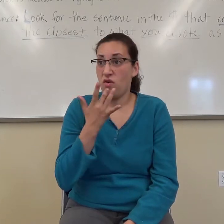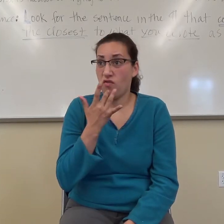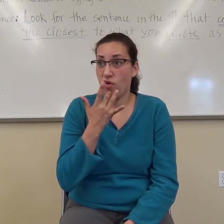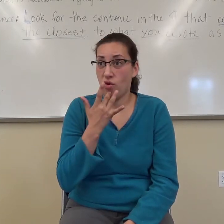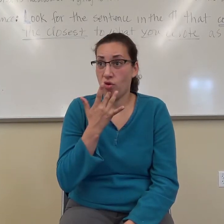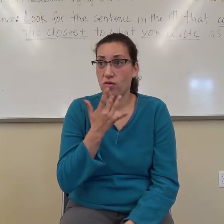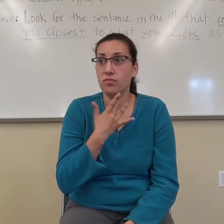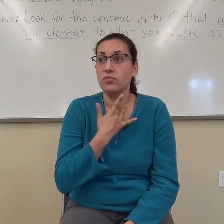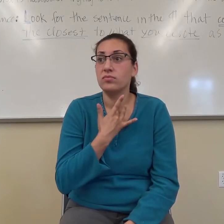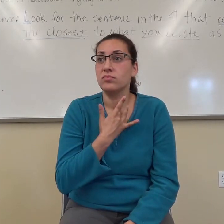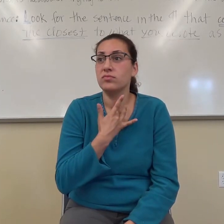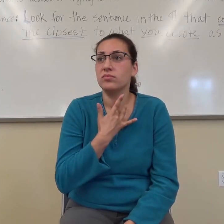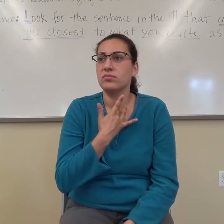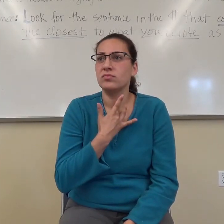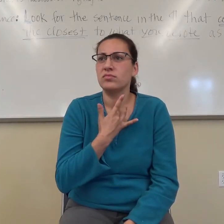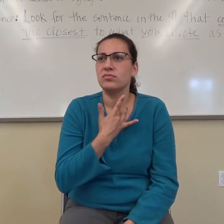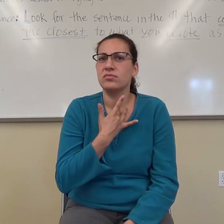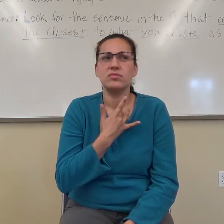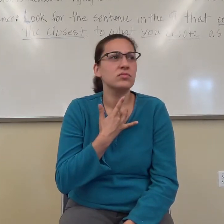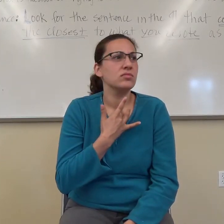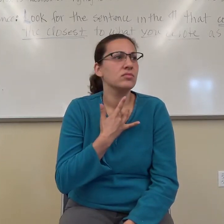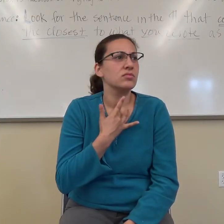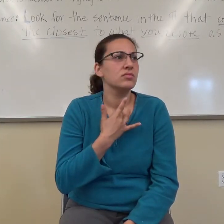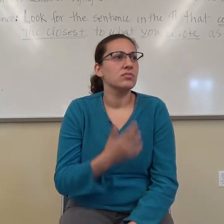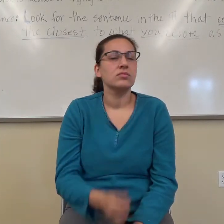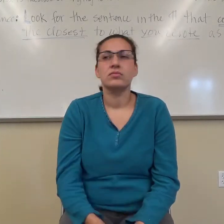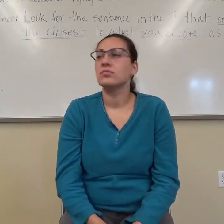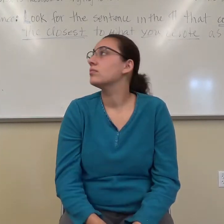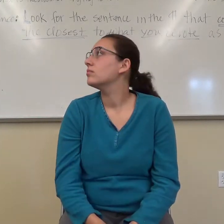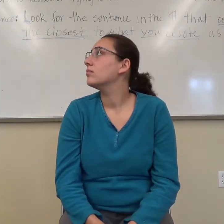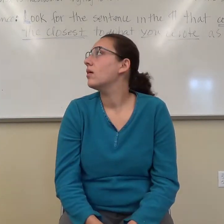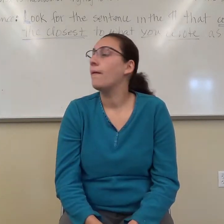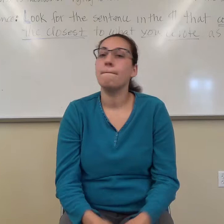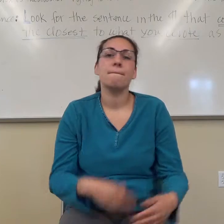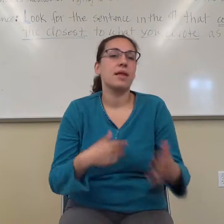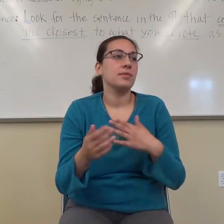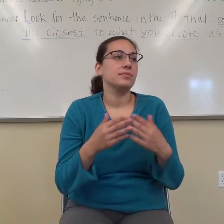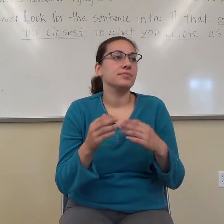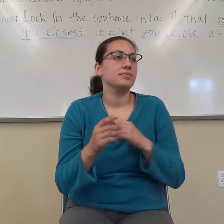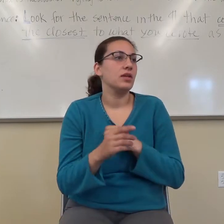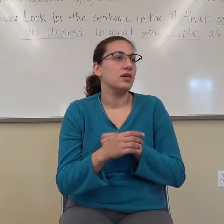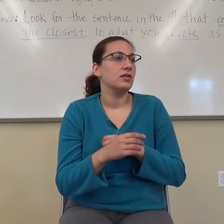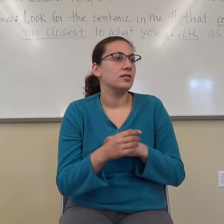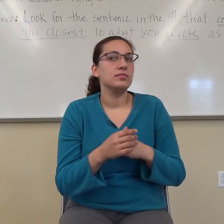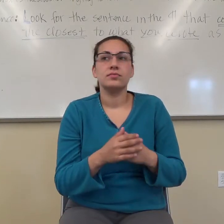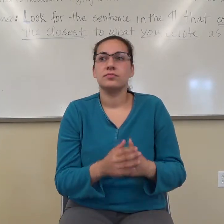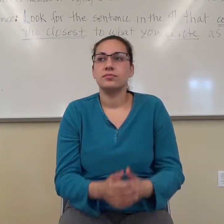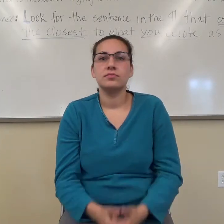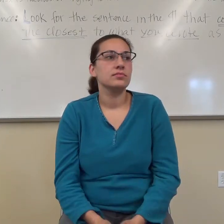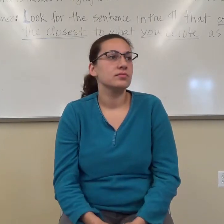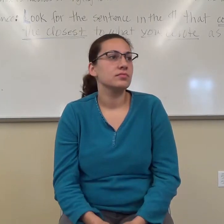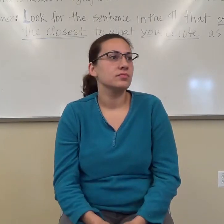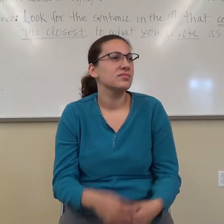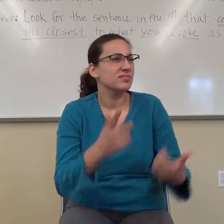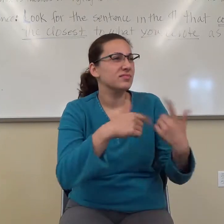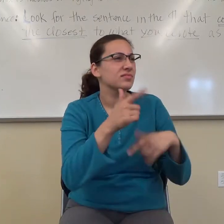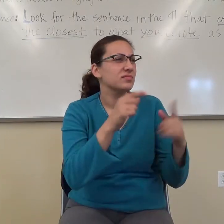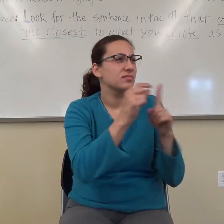your punishment, okay? So all of this prior knowledge that we're kind of putting